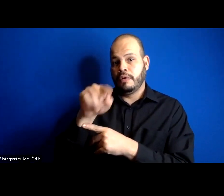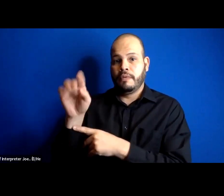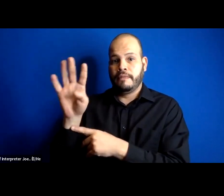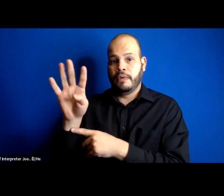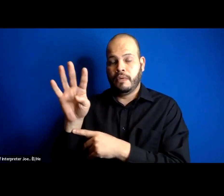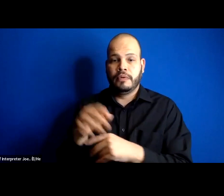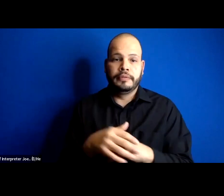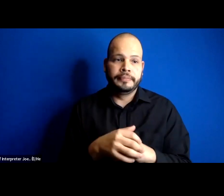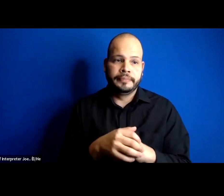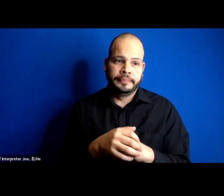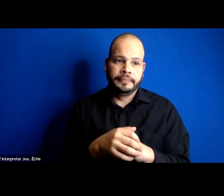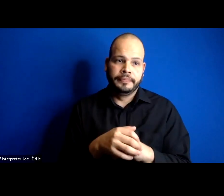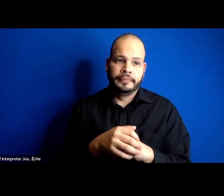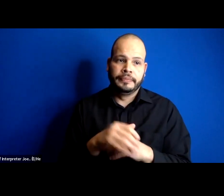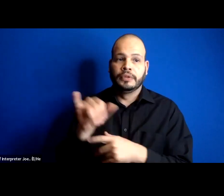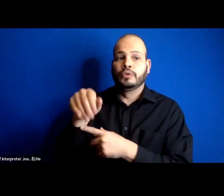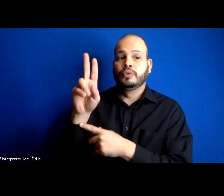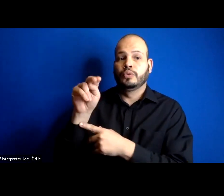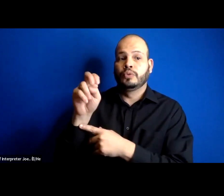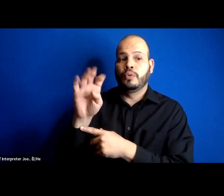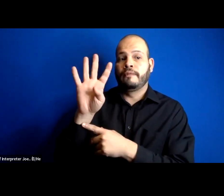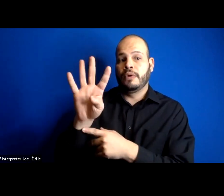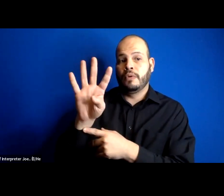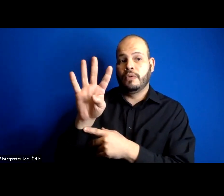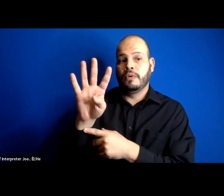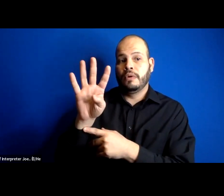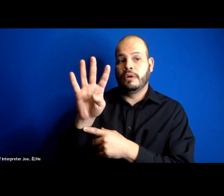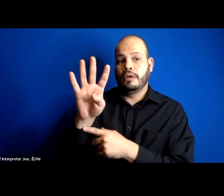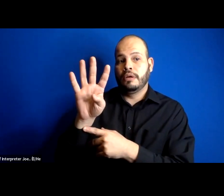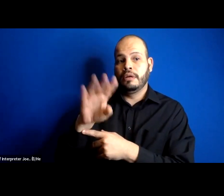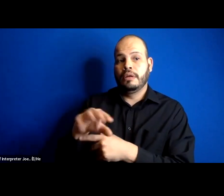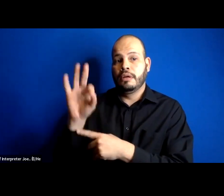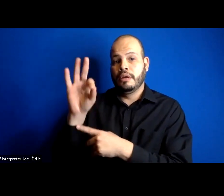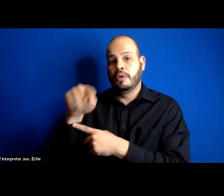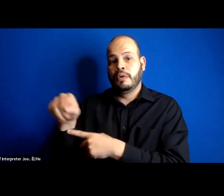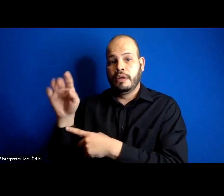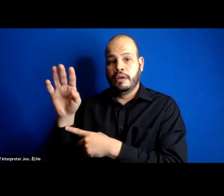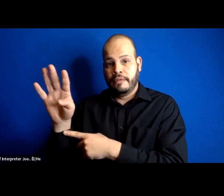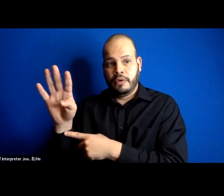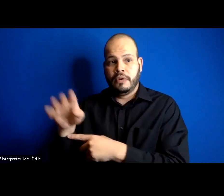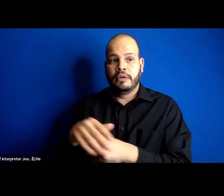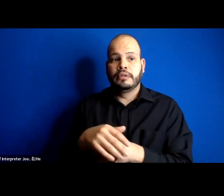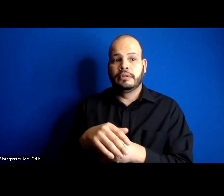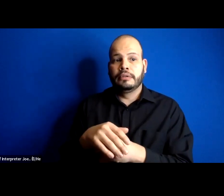June 4th, 9 to 4 p.m. or June 18th, 9 to 4 p.m.